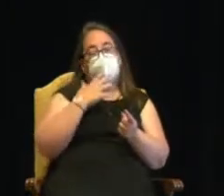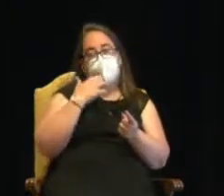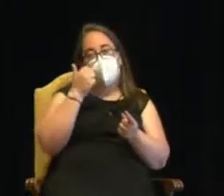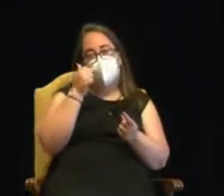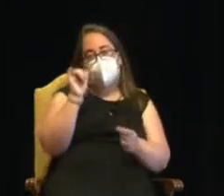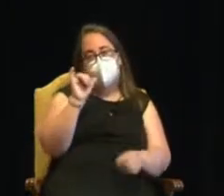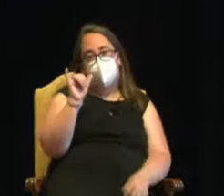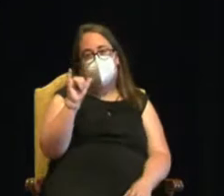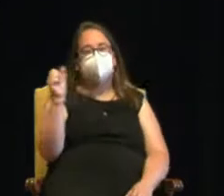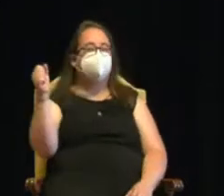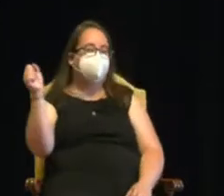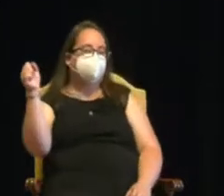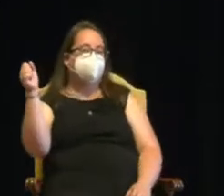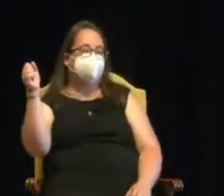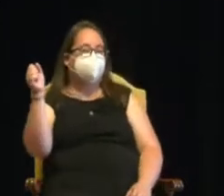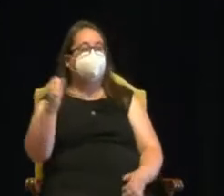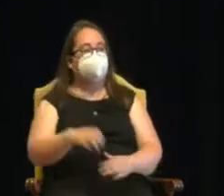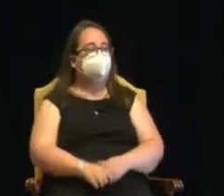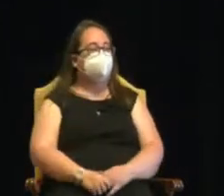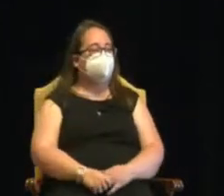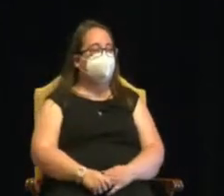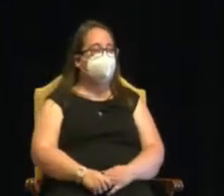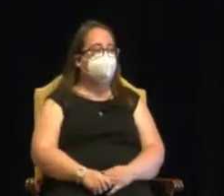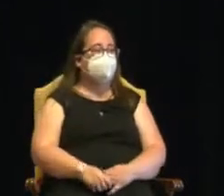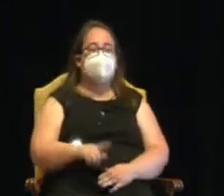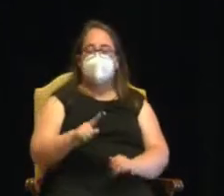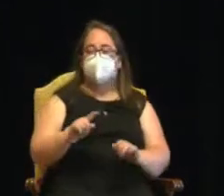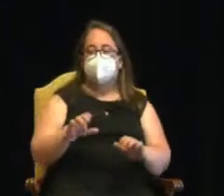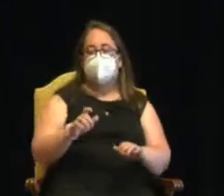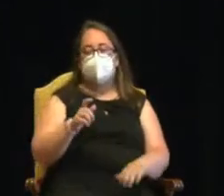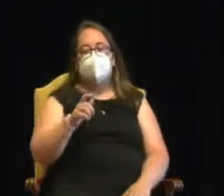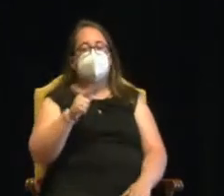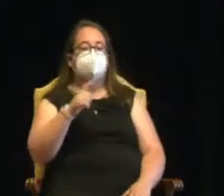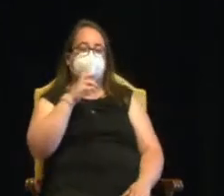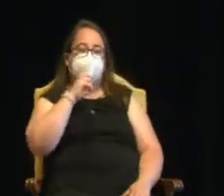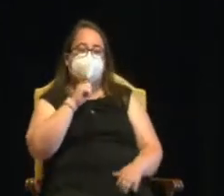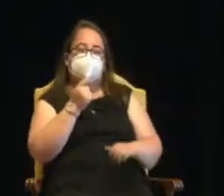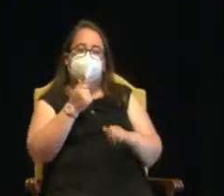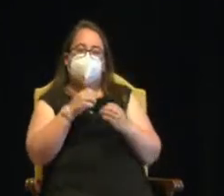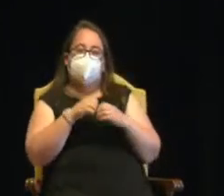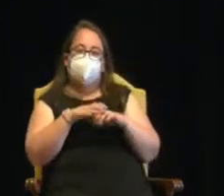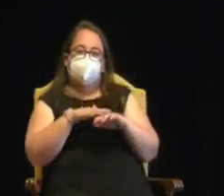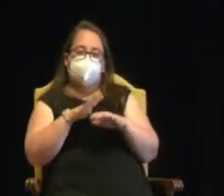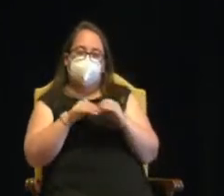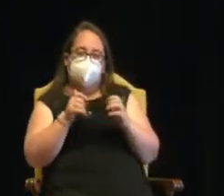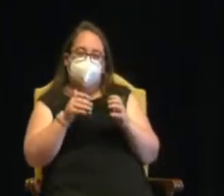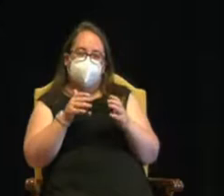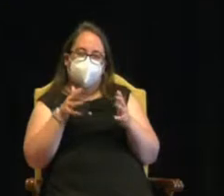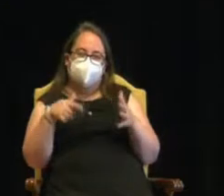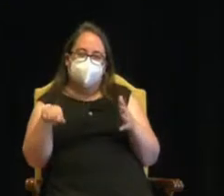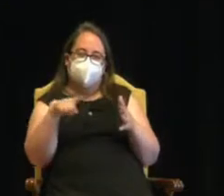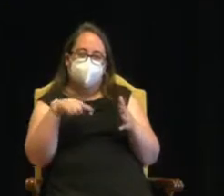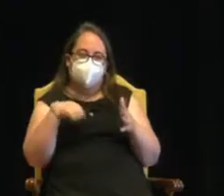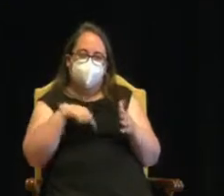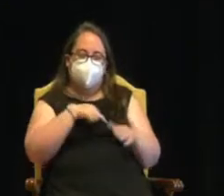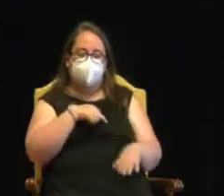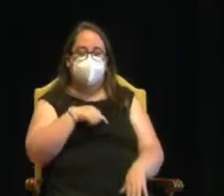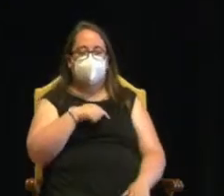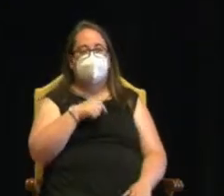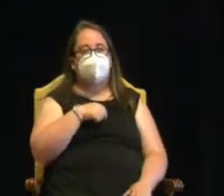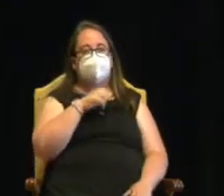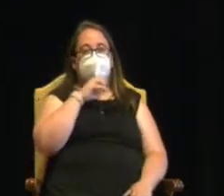Too, I know. A little bit. So she should still be active. She ages a little more slowly than the rest of us. I will tell you that. Because I've